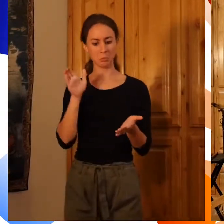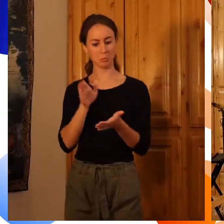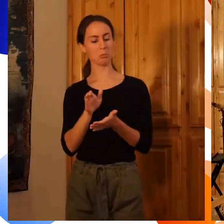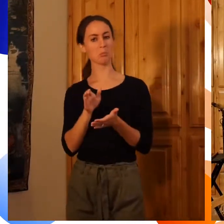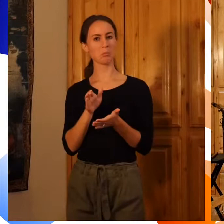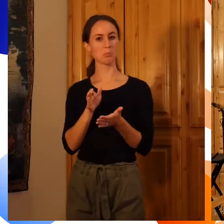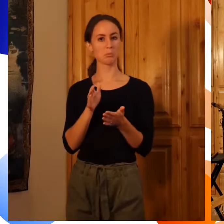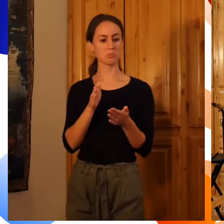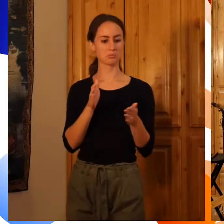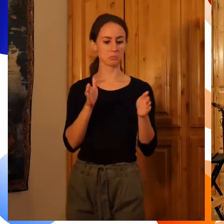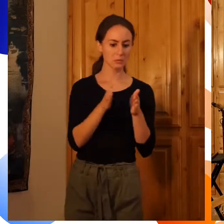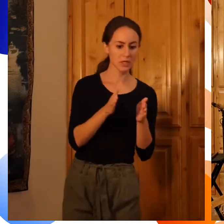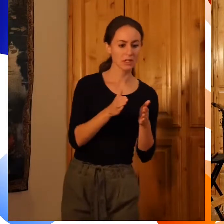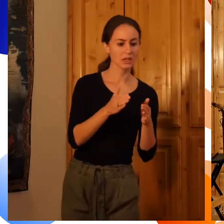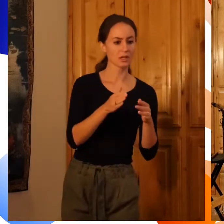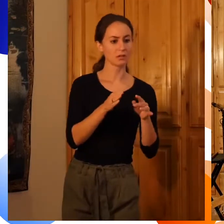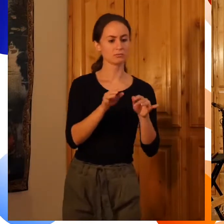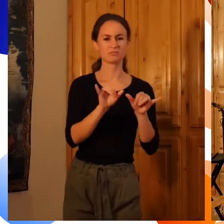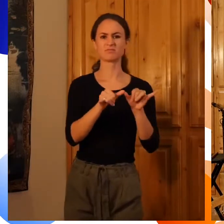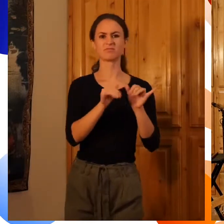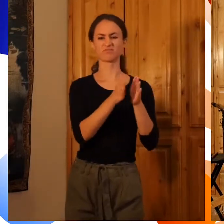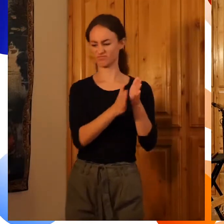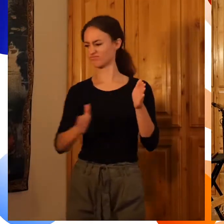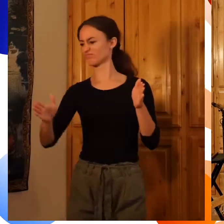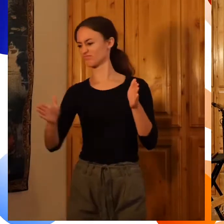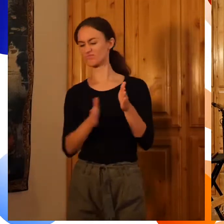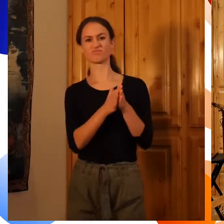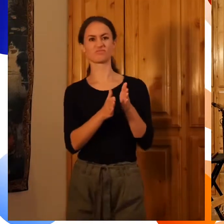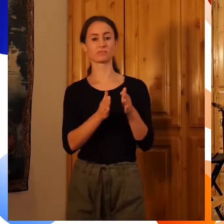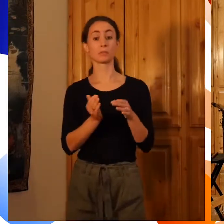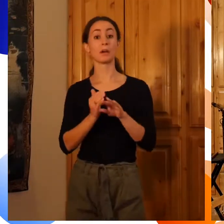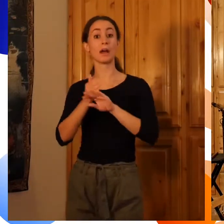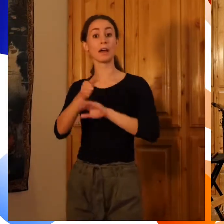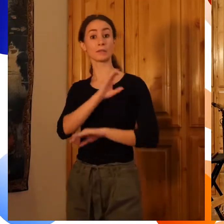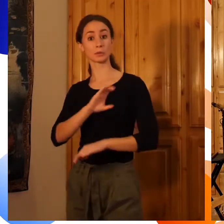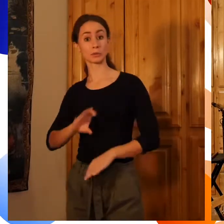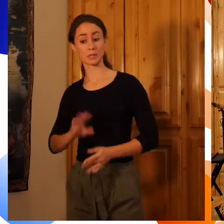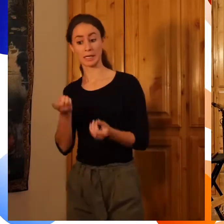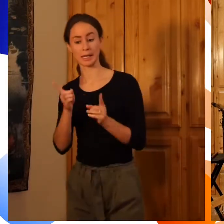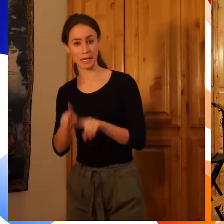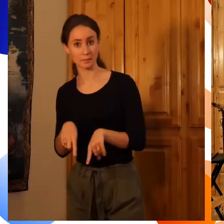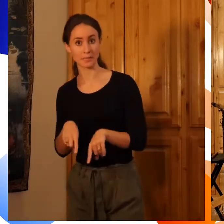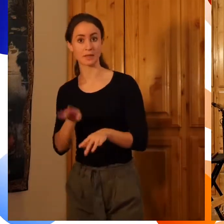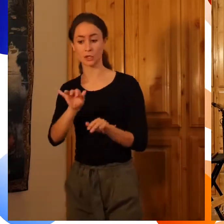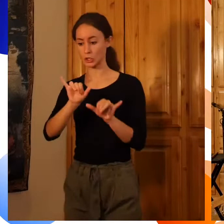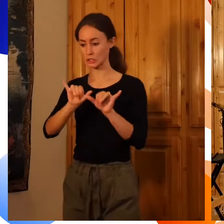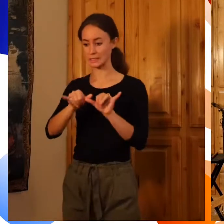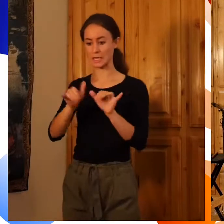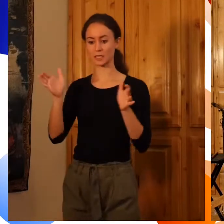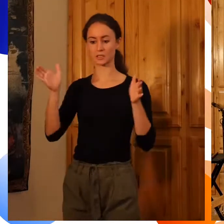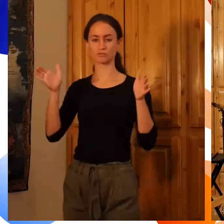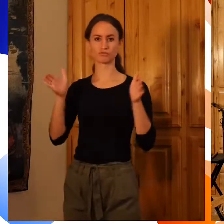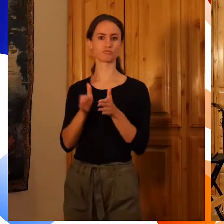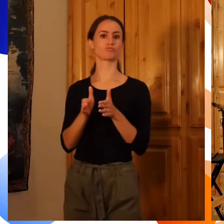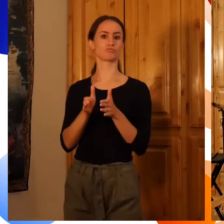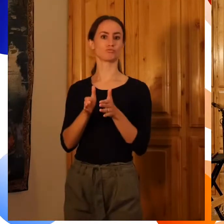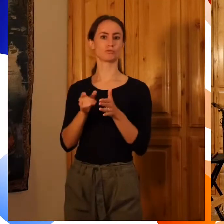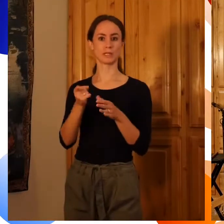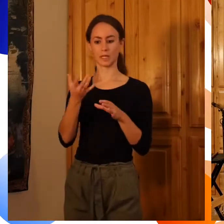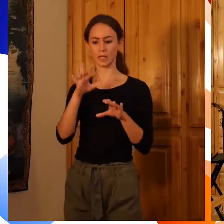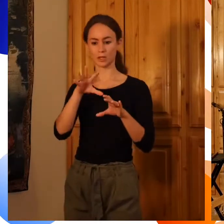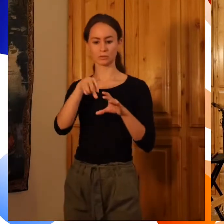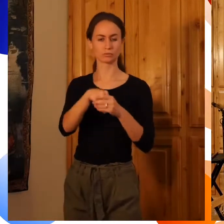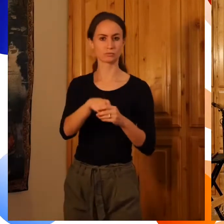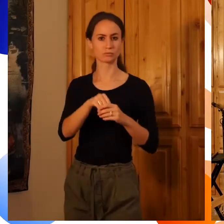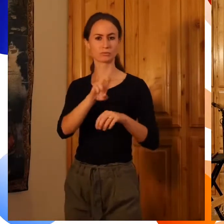big. Christianity happened, they diminished in size, and they inhabited the hills of Ireland in places. When they say the